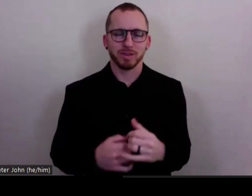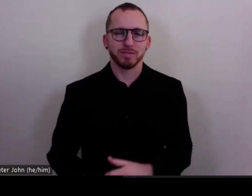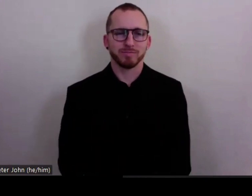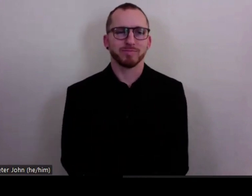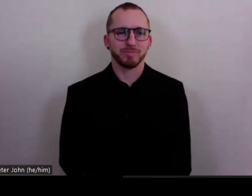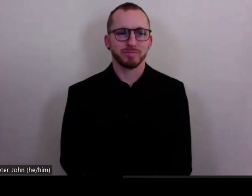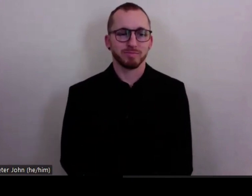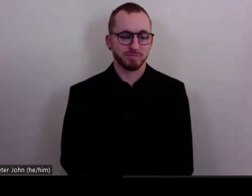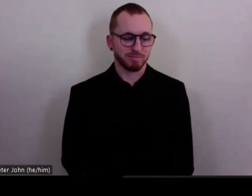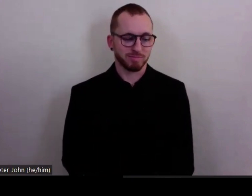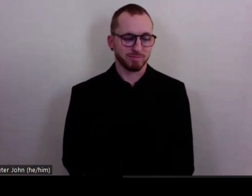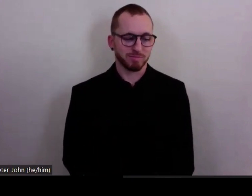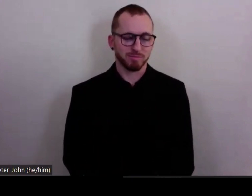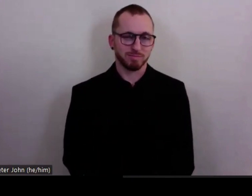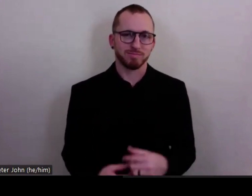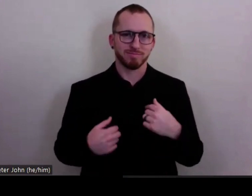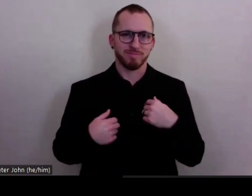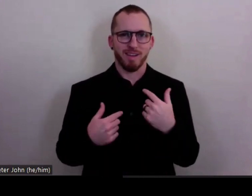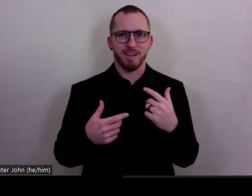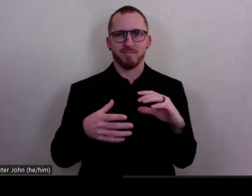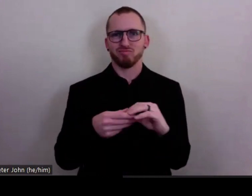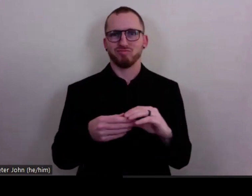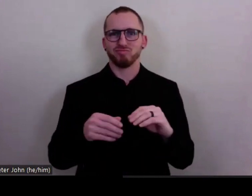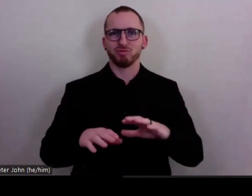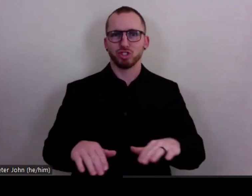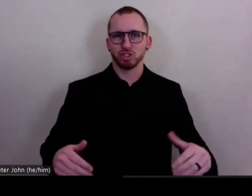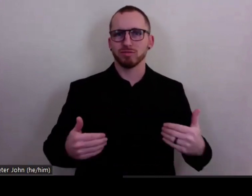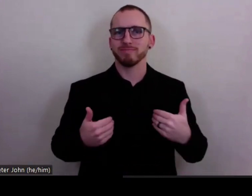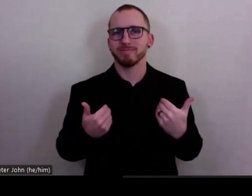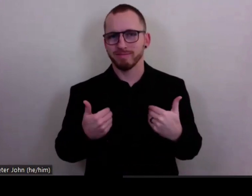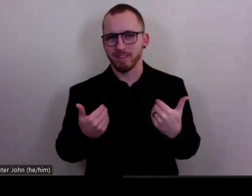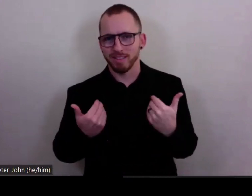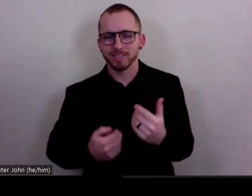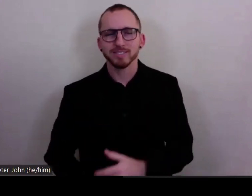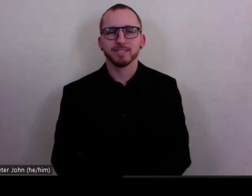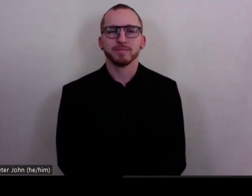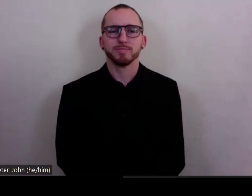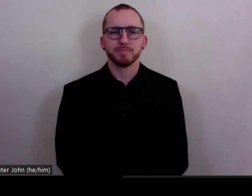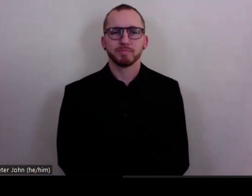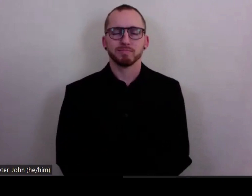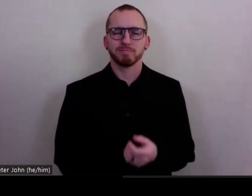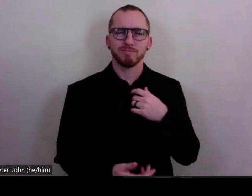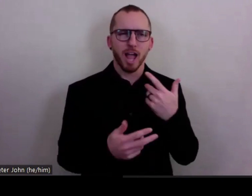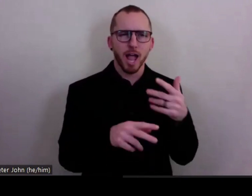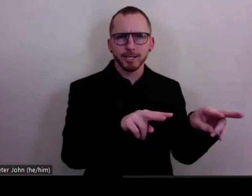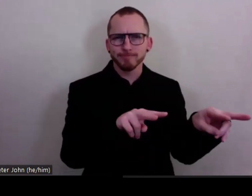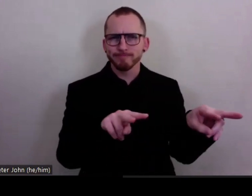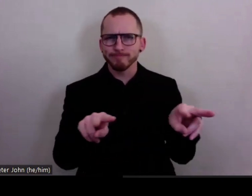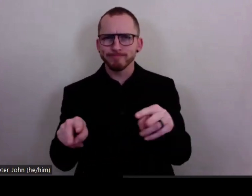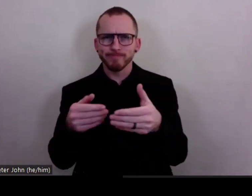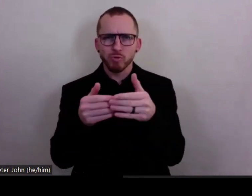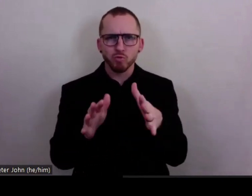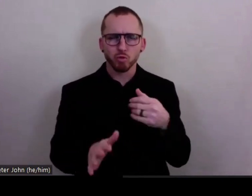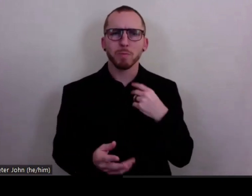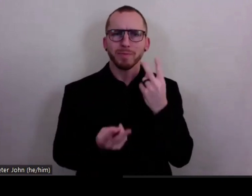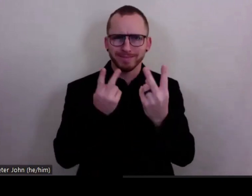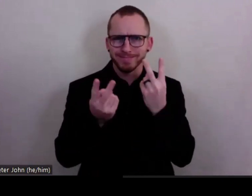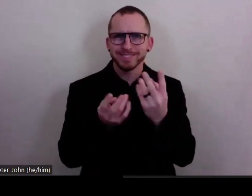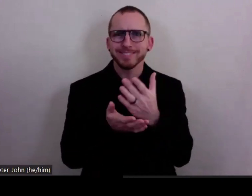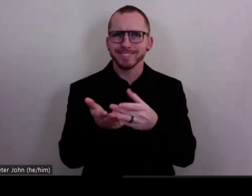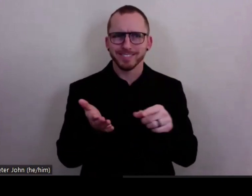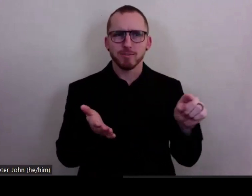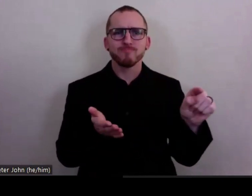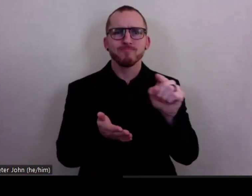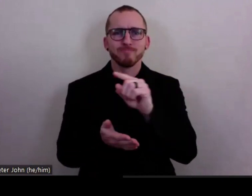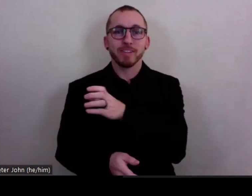adolescents. And as I look around the room, I know that there are some incredible clinicians that I've had the privilege to work